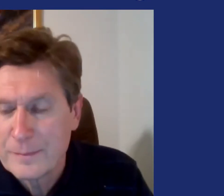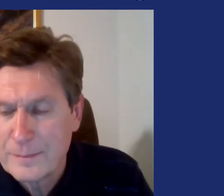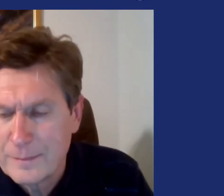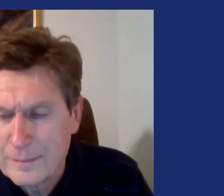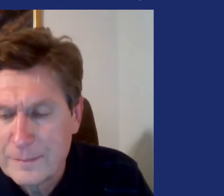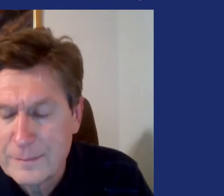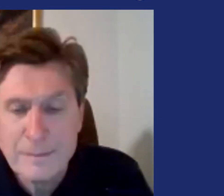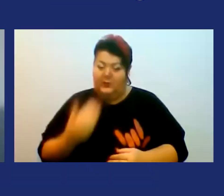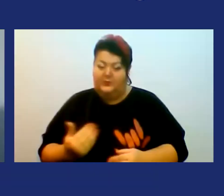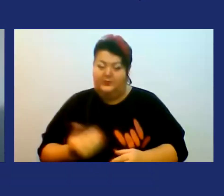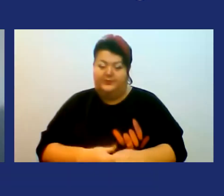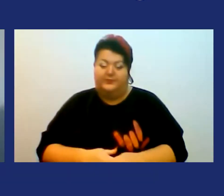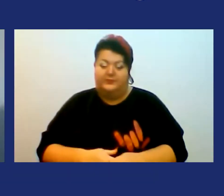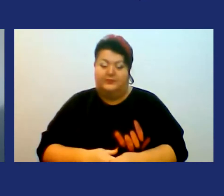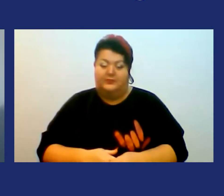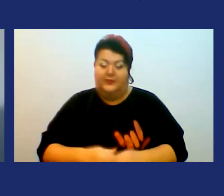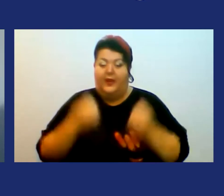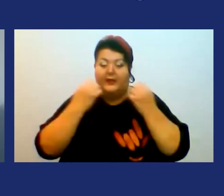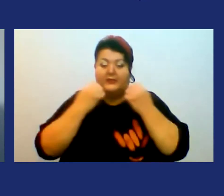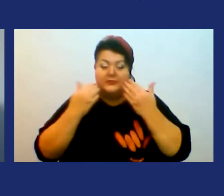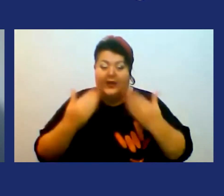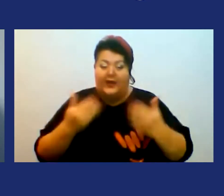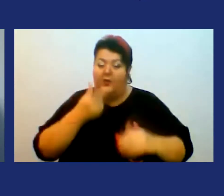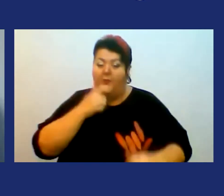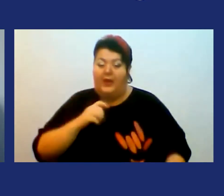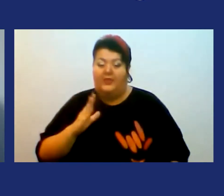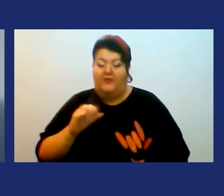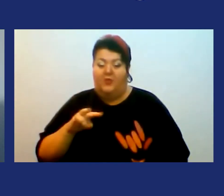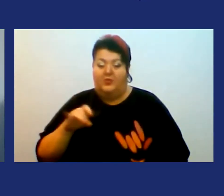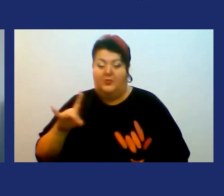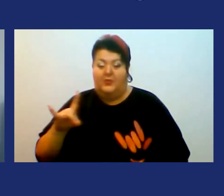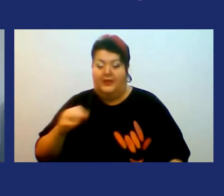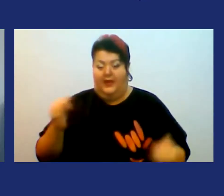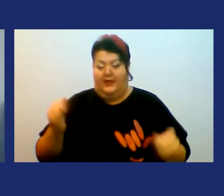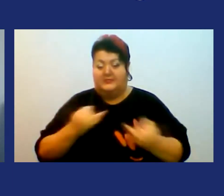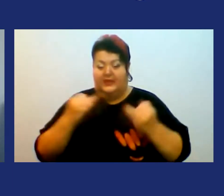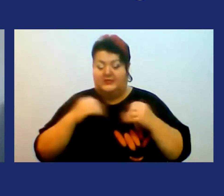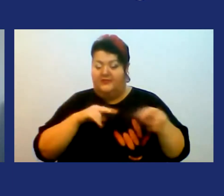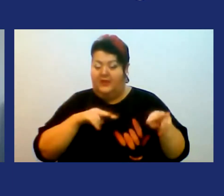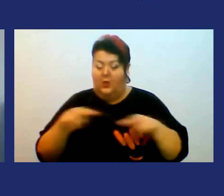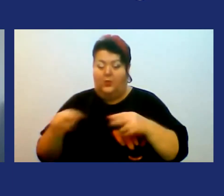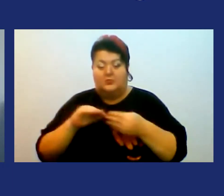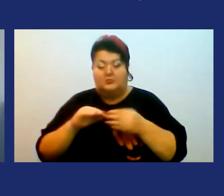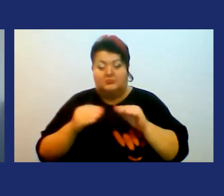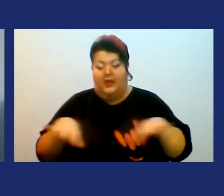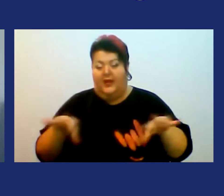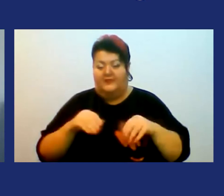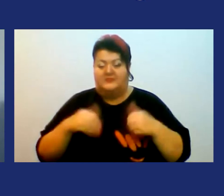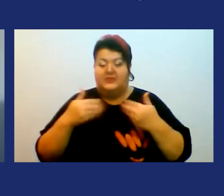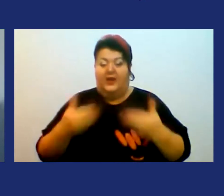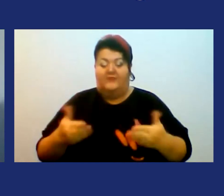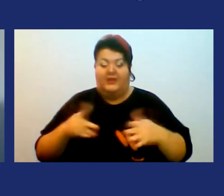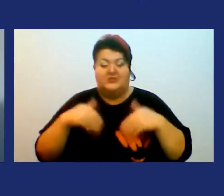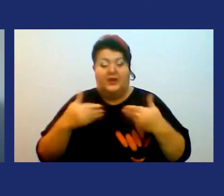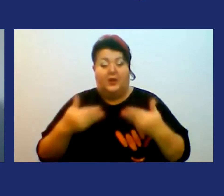work jointly on neutralizing that topic. Thank you, Mr. Volodymyr, for an interesting take